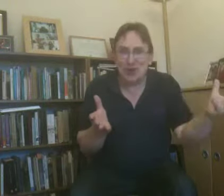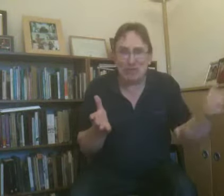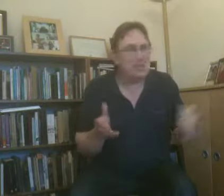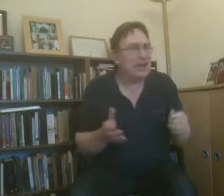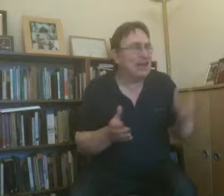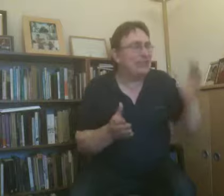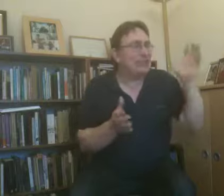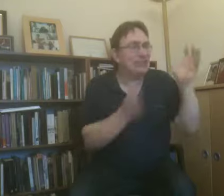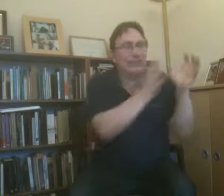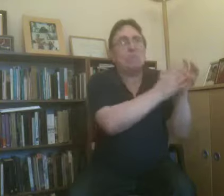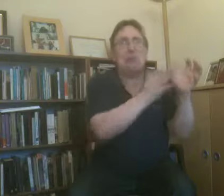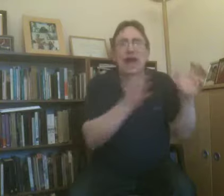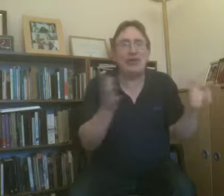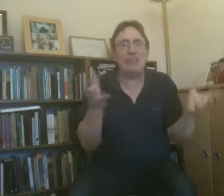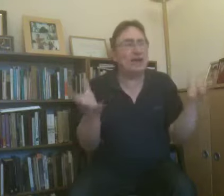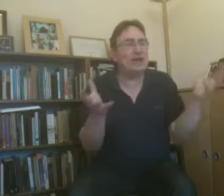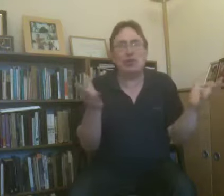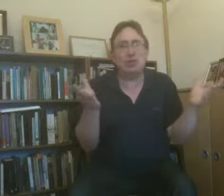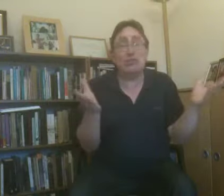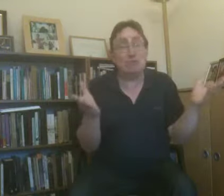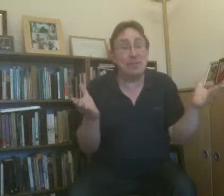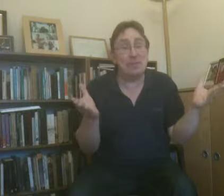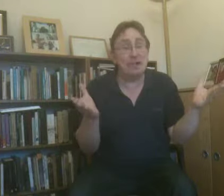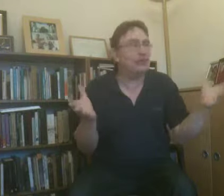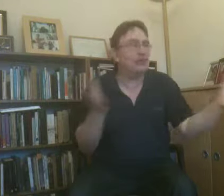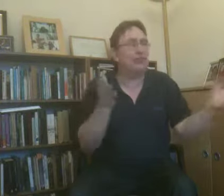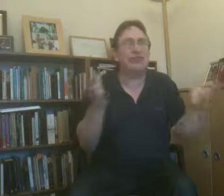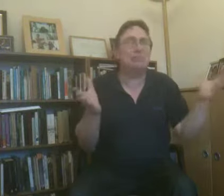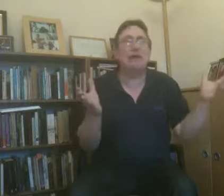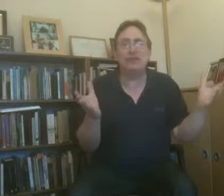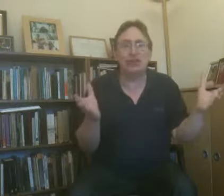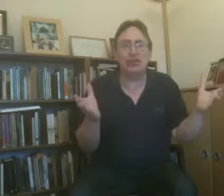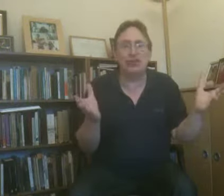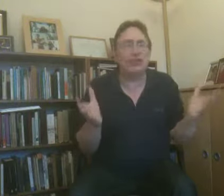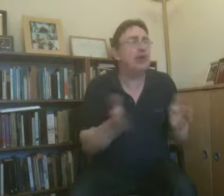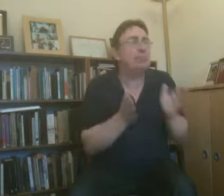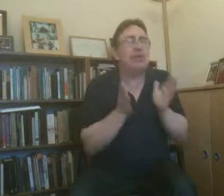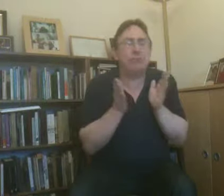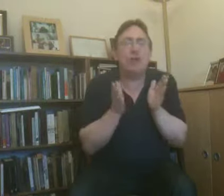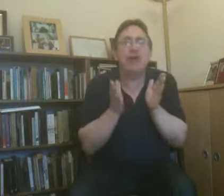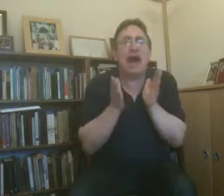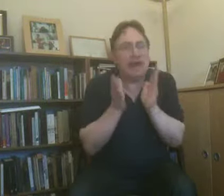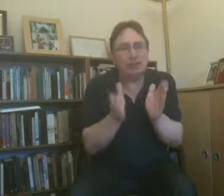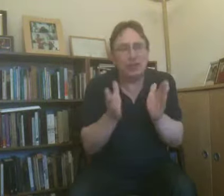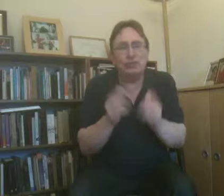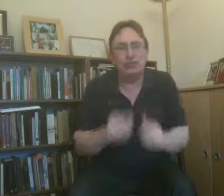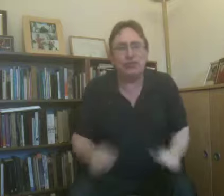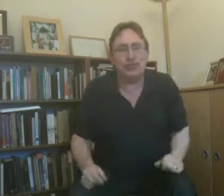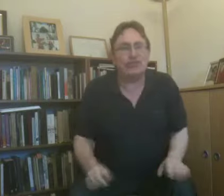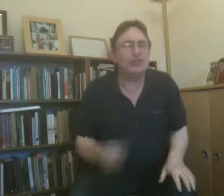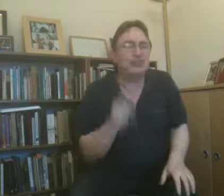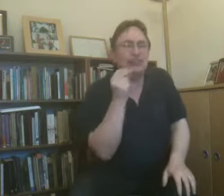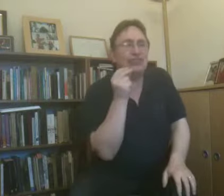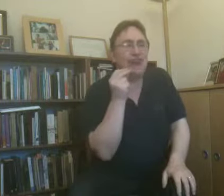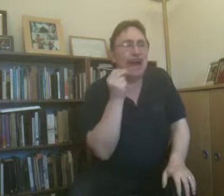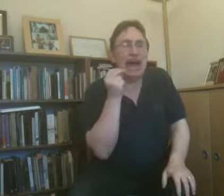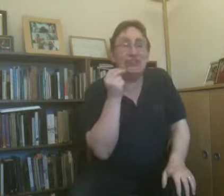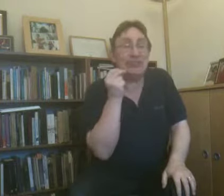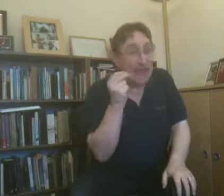from. He's comparing back. When you compare backgrounds, you see this amazing contrast. But they both have to come to Jesus. And Jesus has the